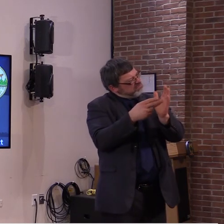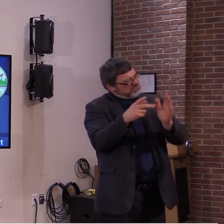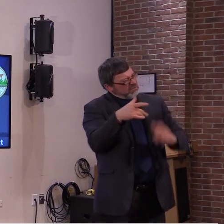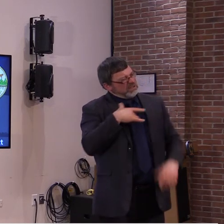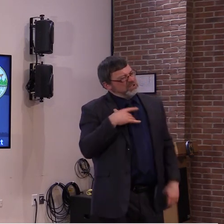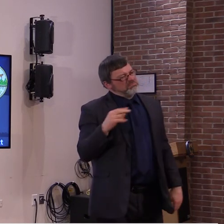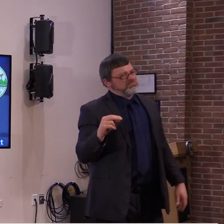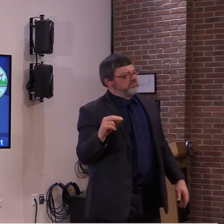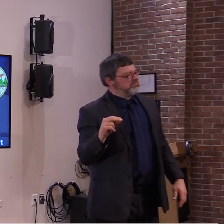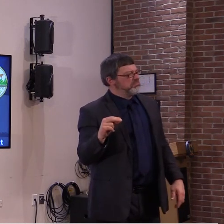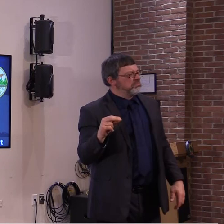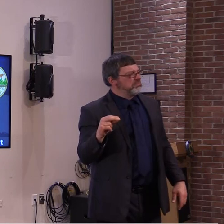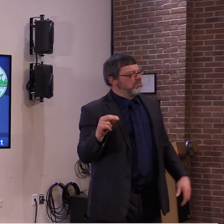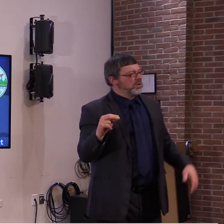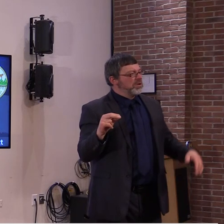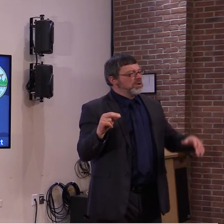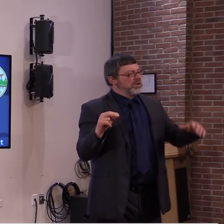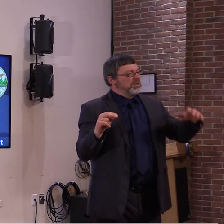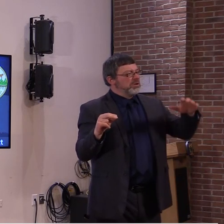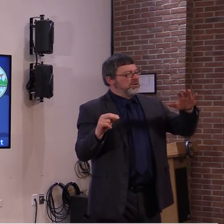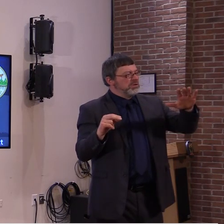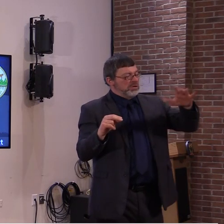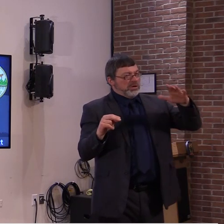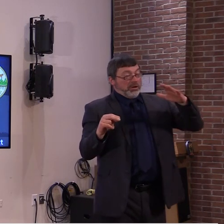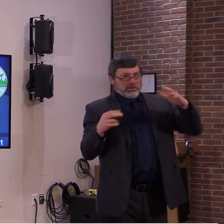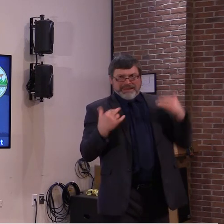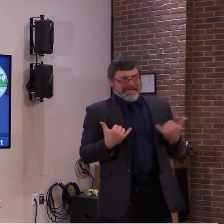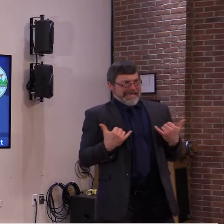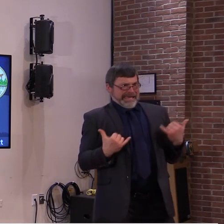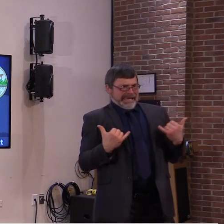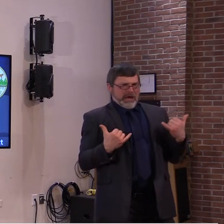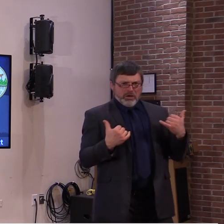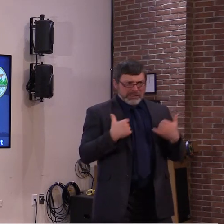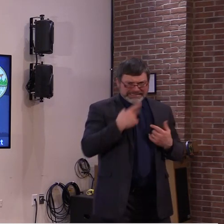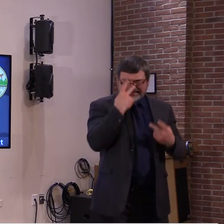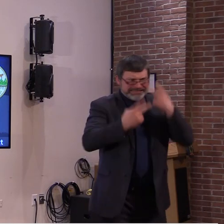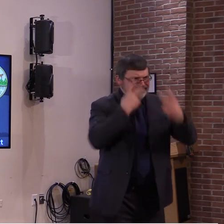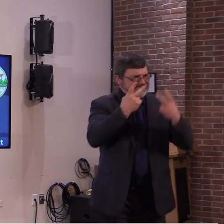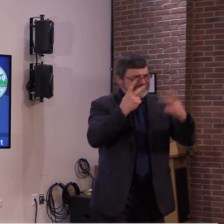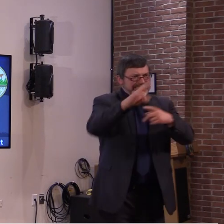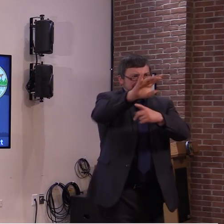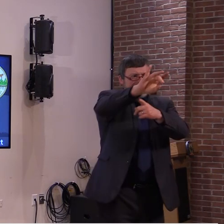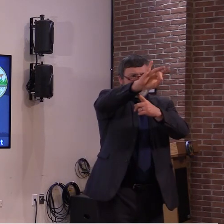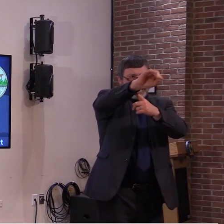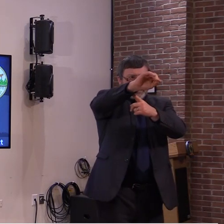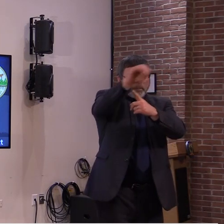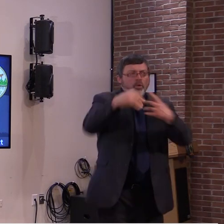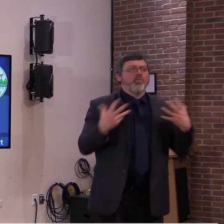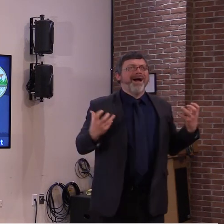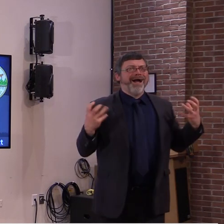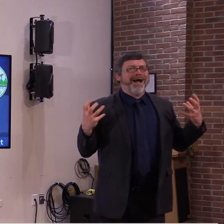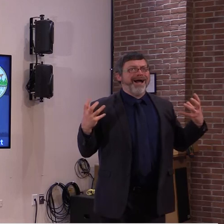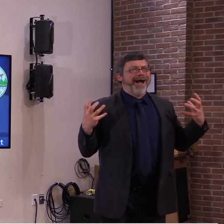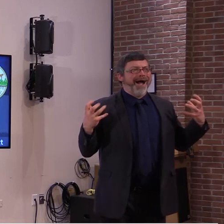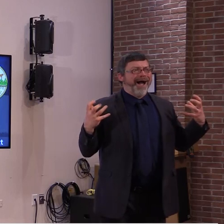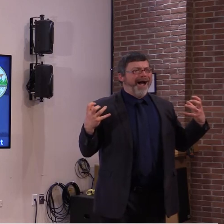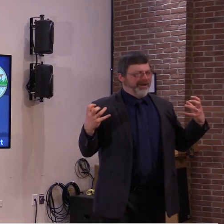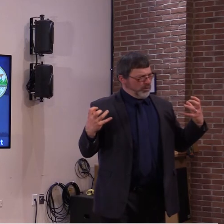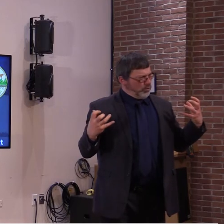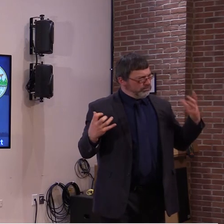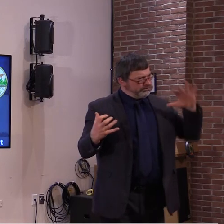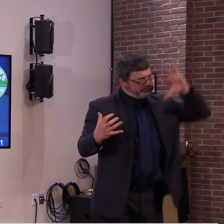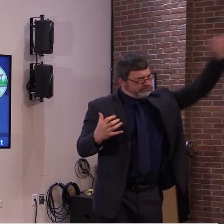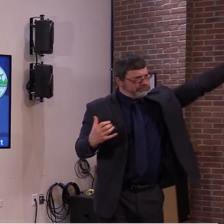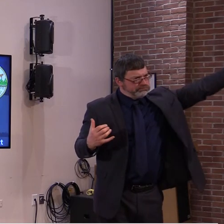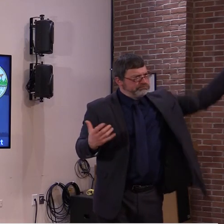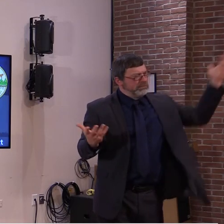We could not mandate the vaccine, as I've said before, because it's under an emergency use authorization. It's not an